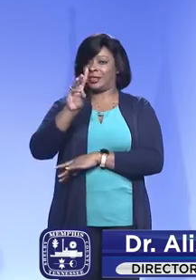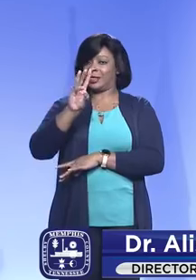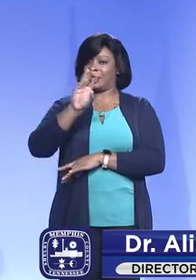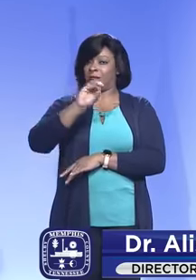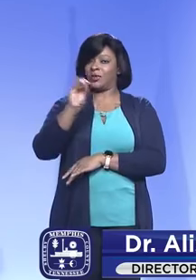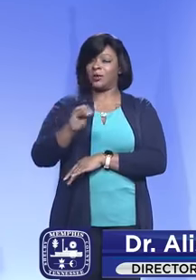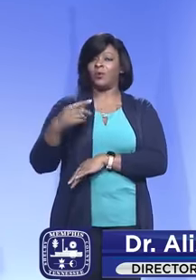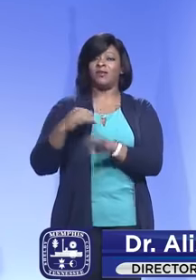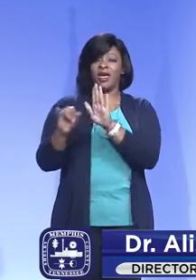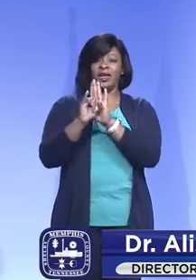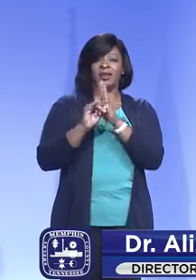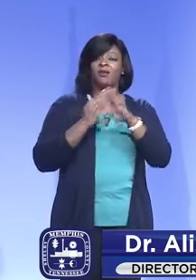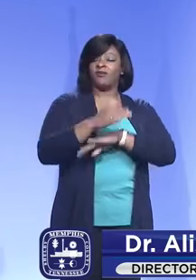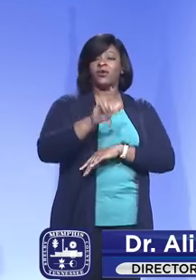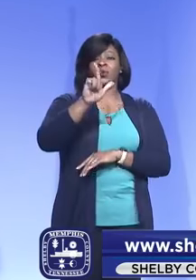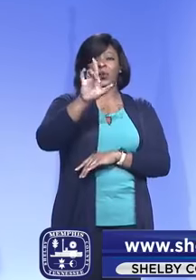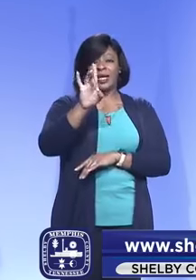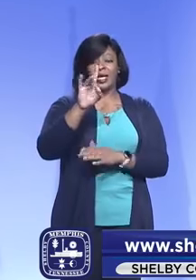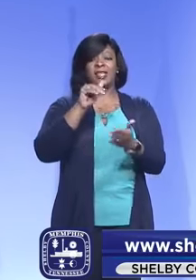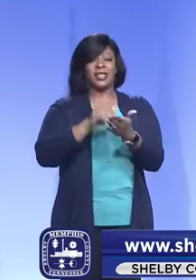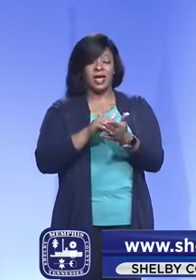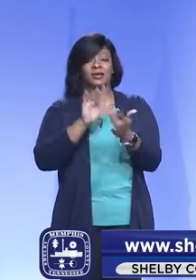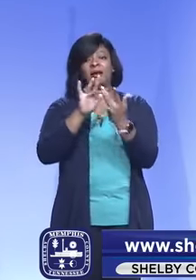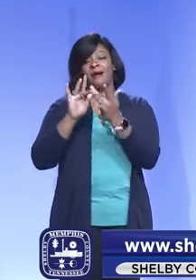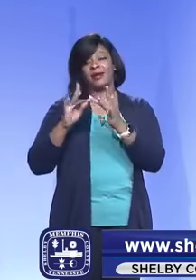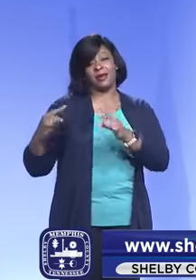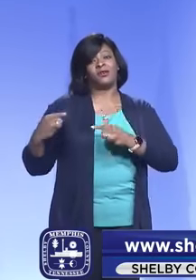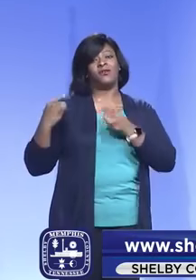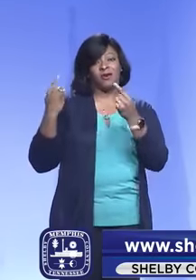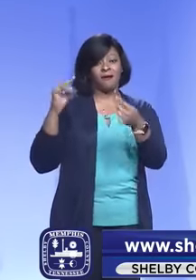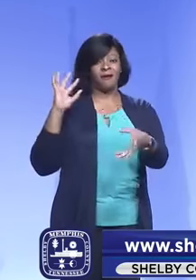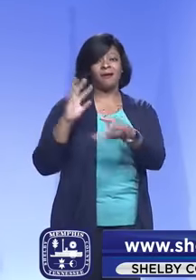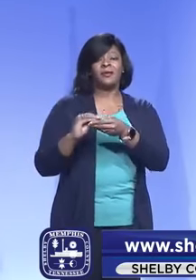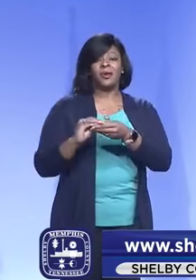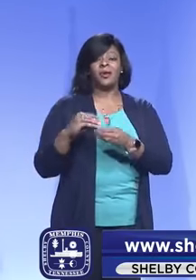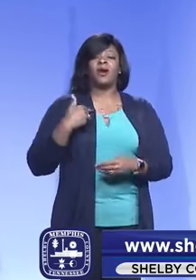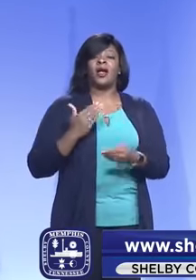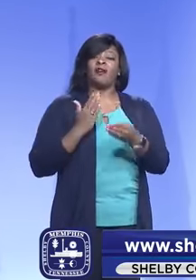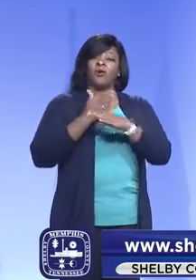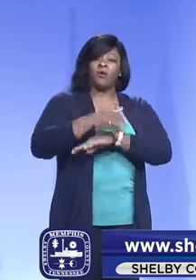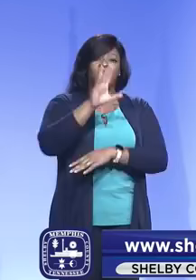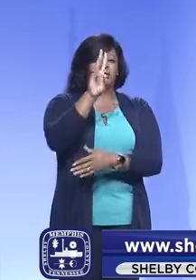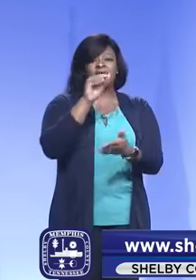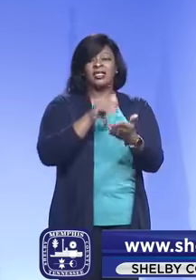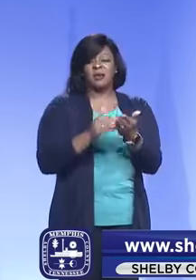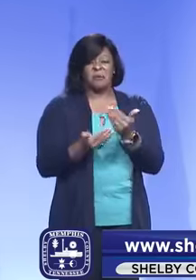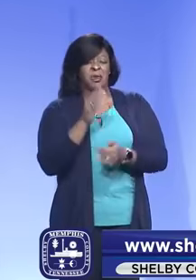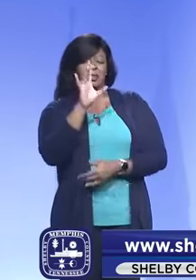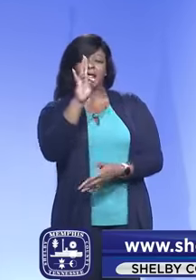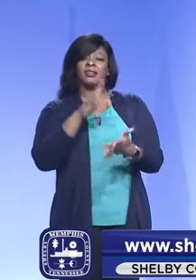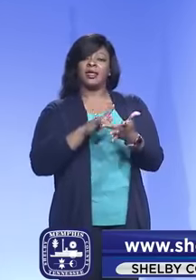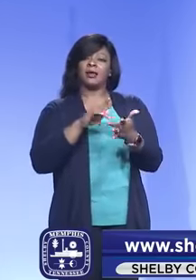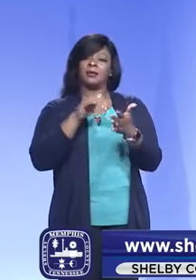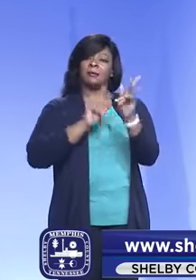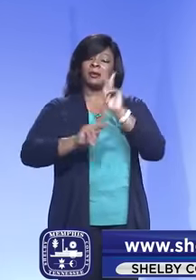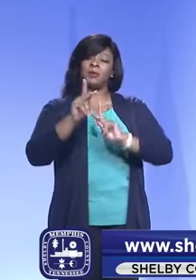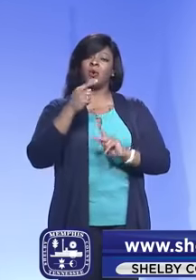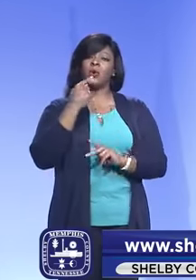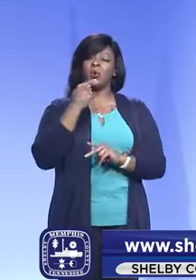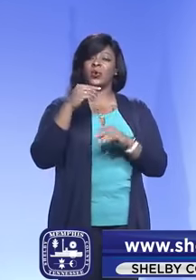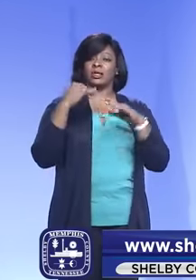we've identified over 28,000 contacts. Today we have over 6,000, almost 7,000 people who are